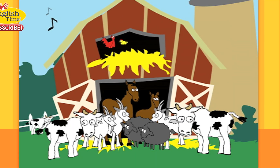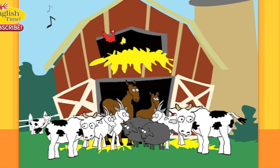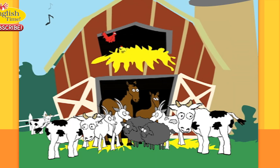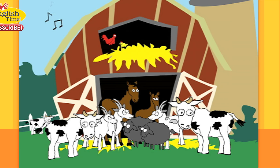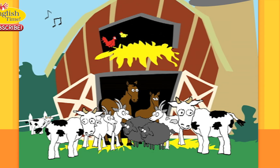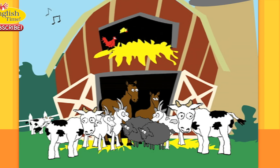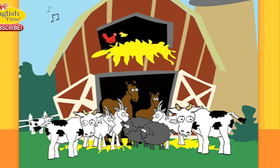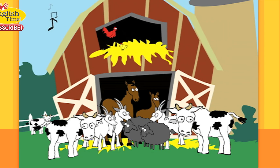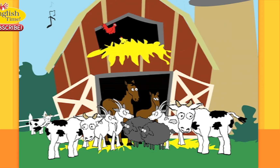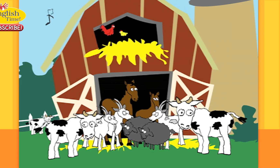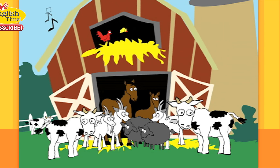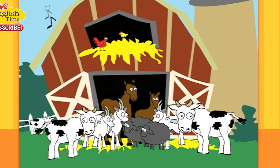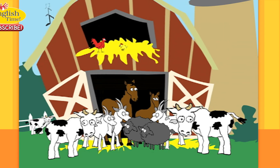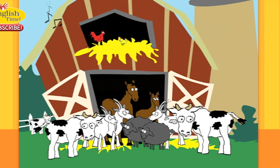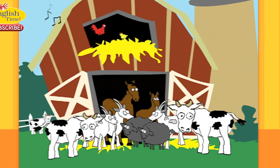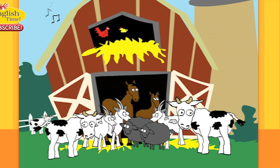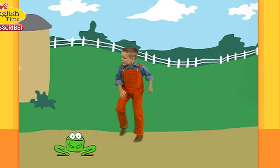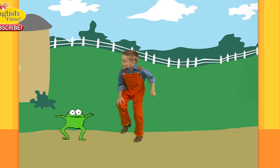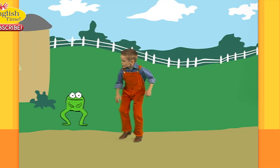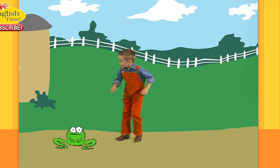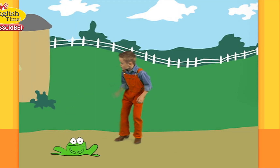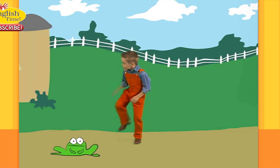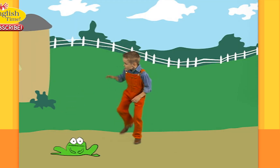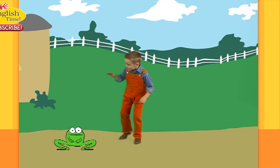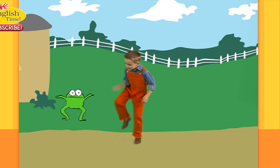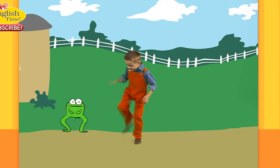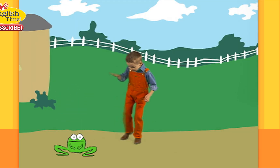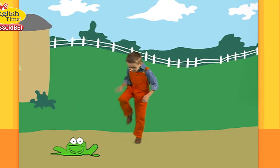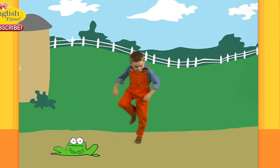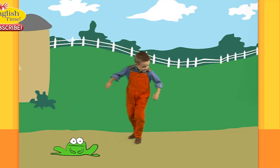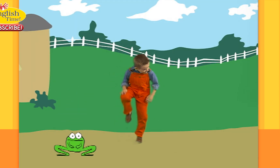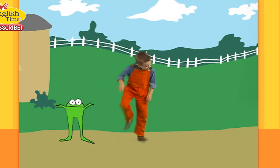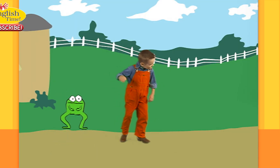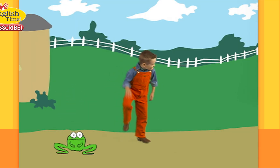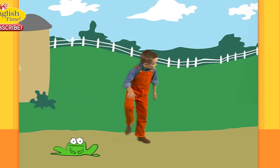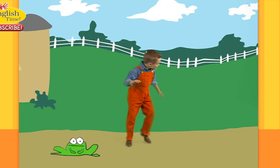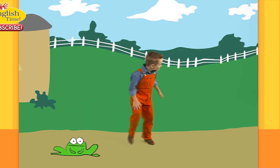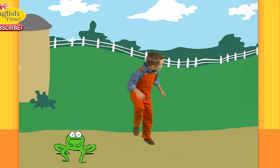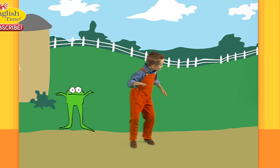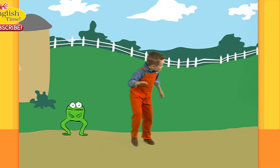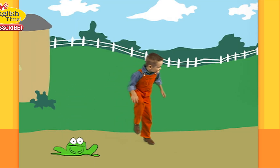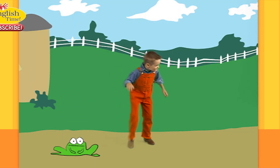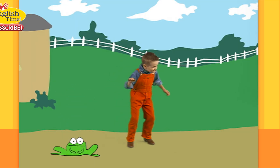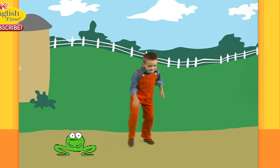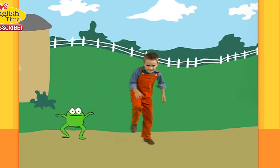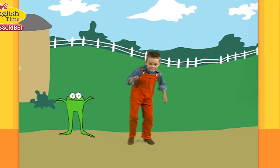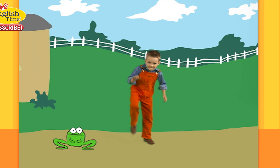no, nobody's stopping, 'cause everybody's happy down on Leahs